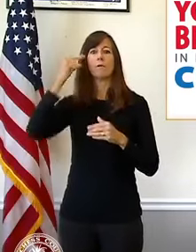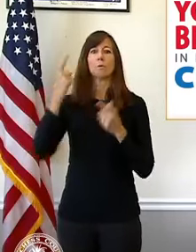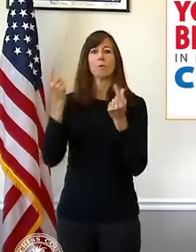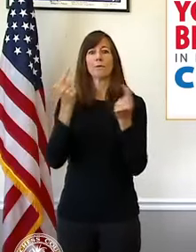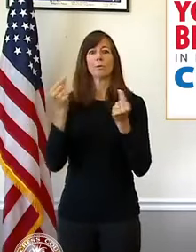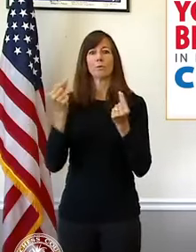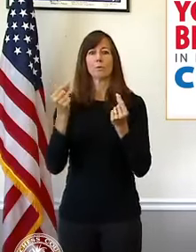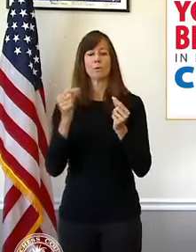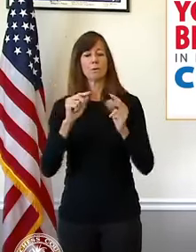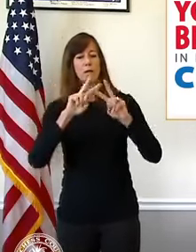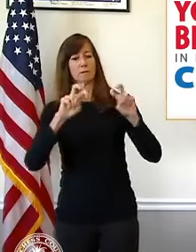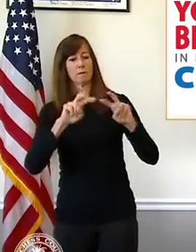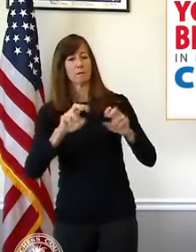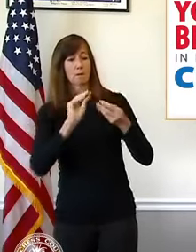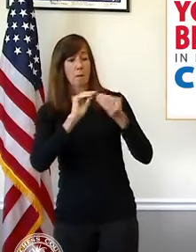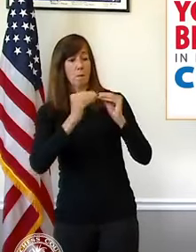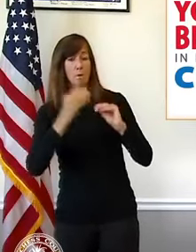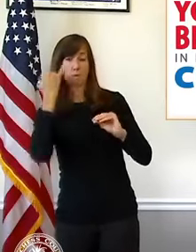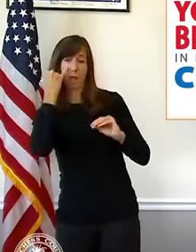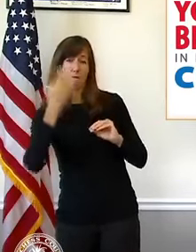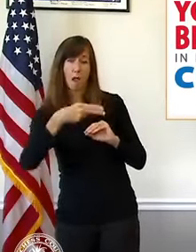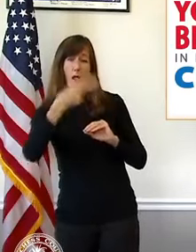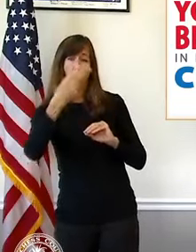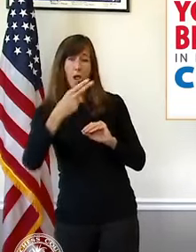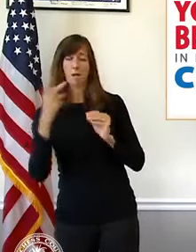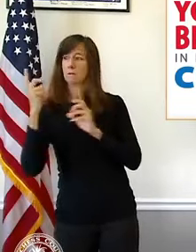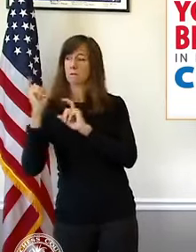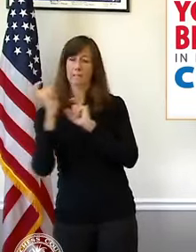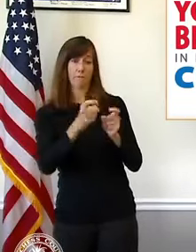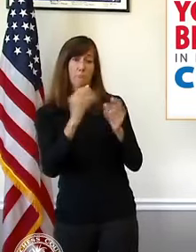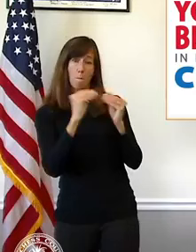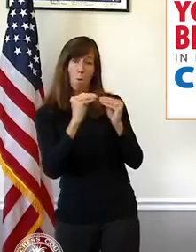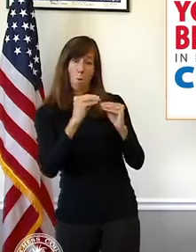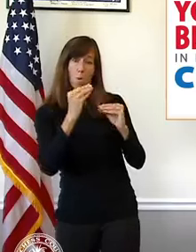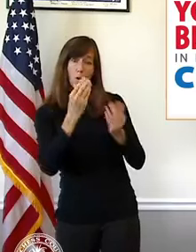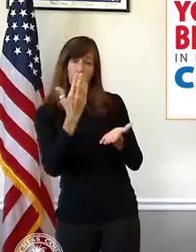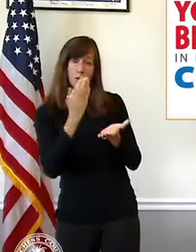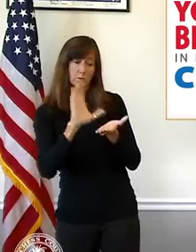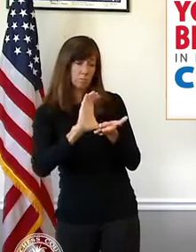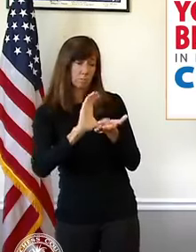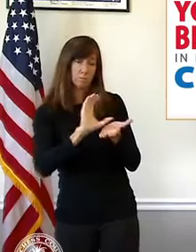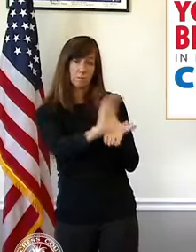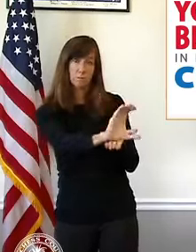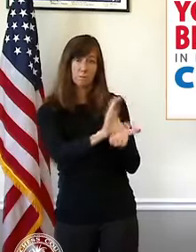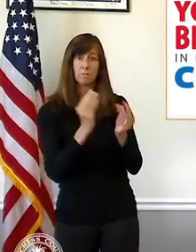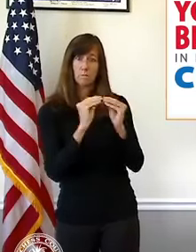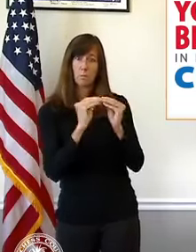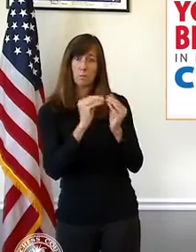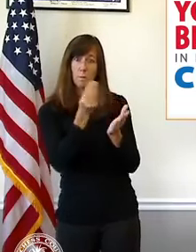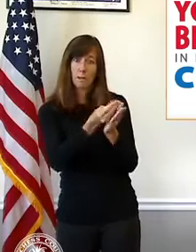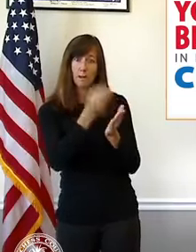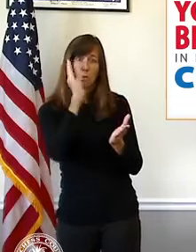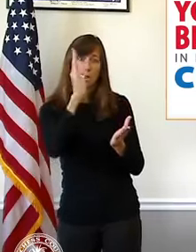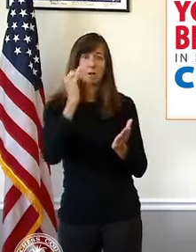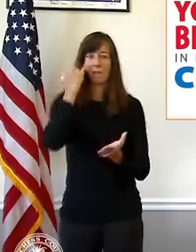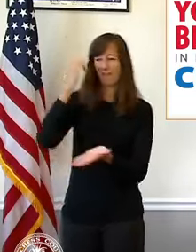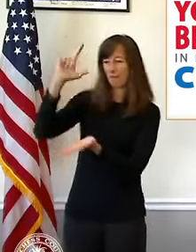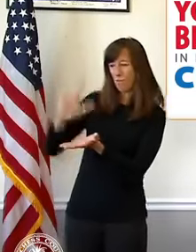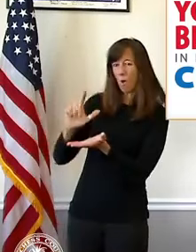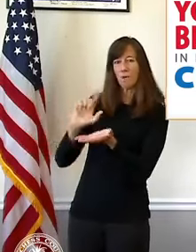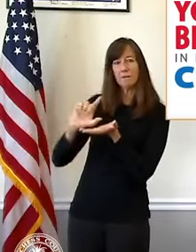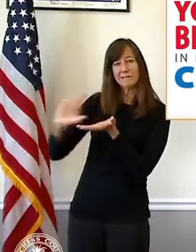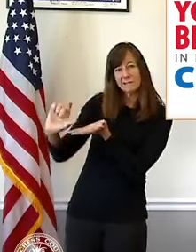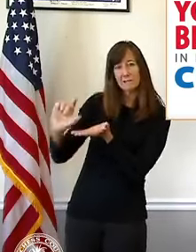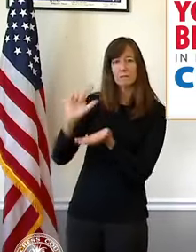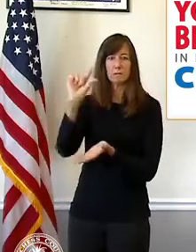on census data. So that's important. Secondly, although most importantly, this is how Congress and